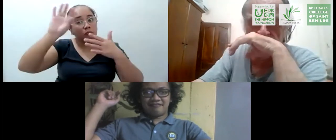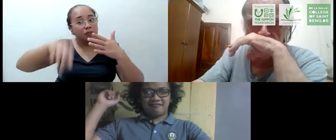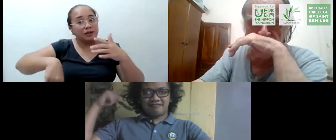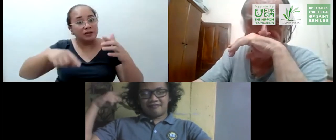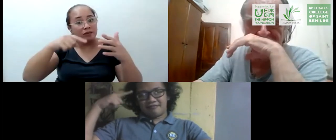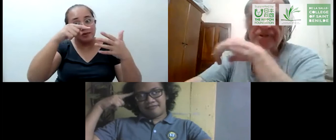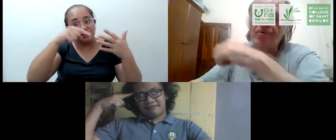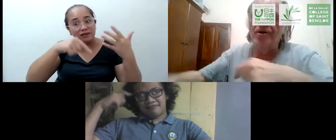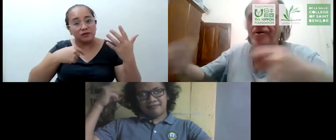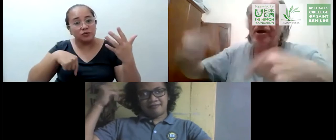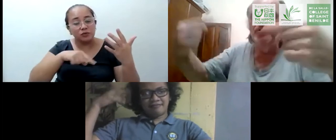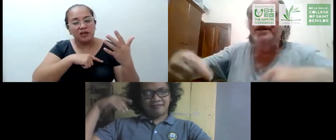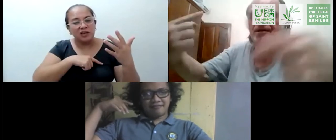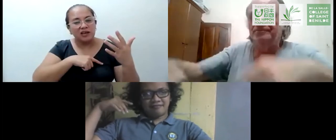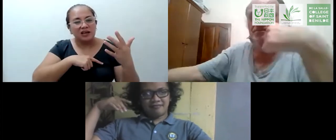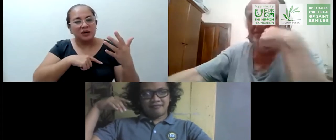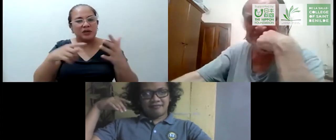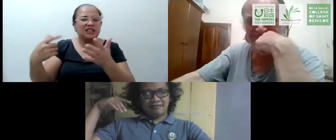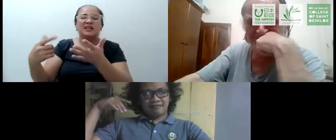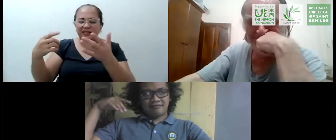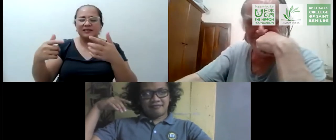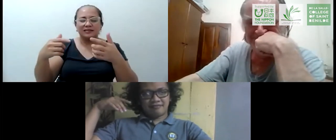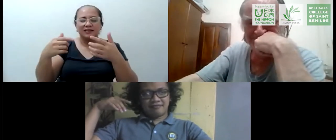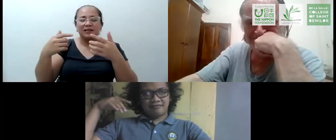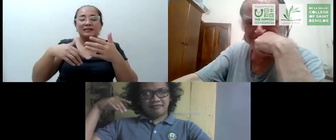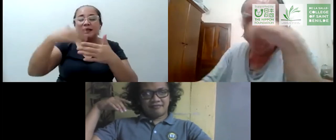will let you all argue it out